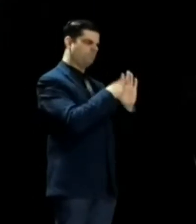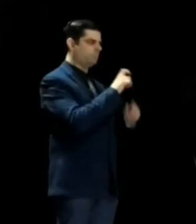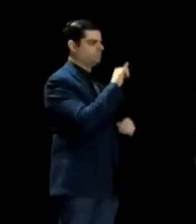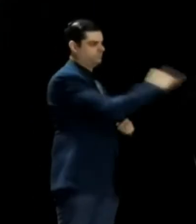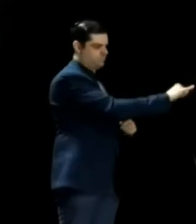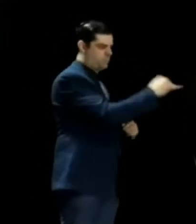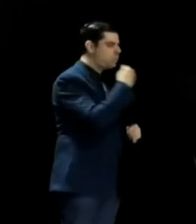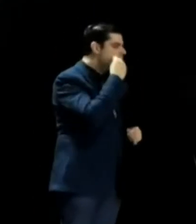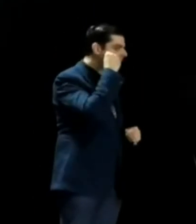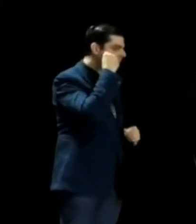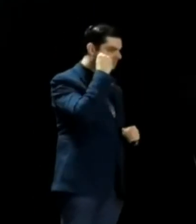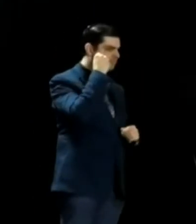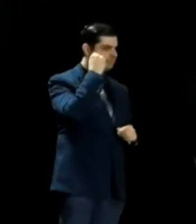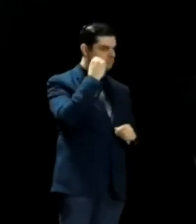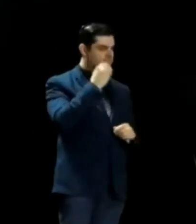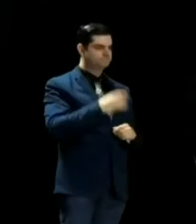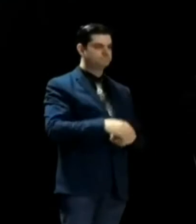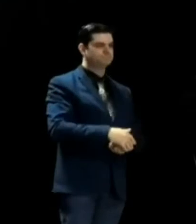this virus.